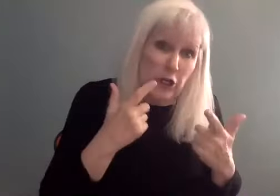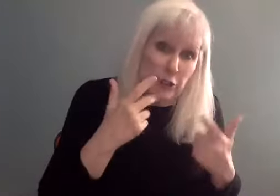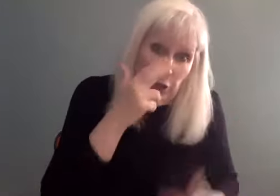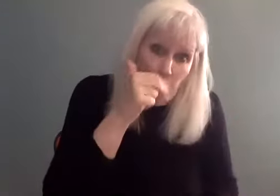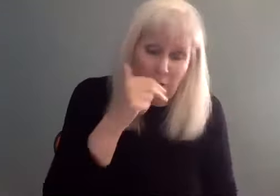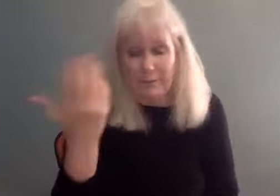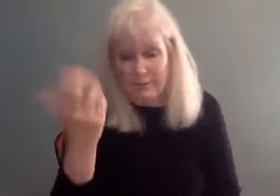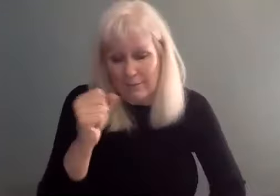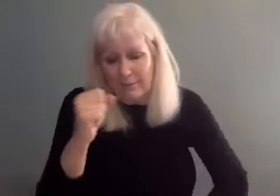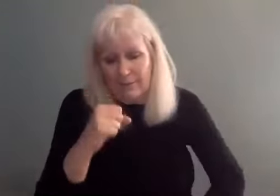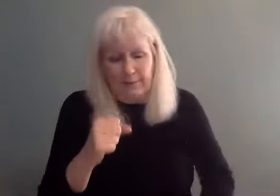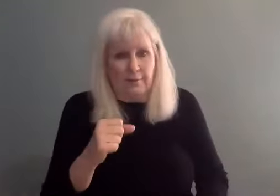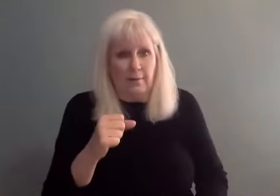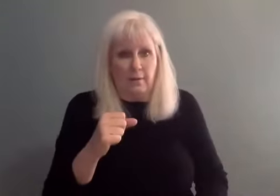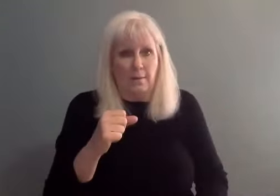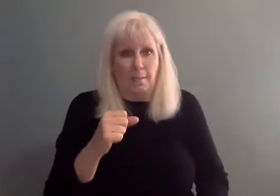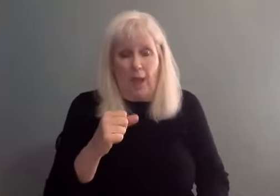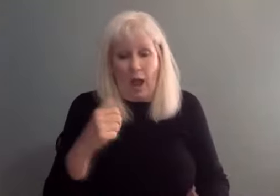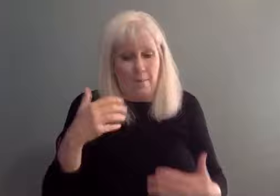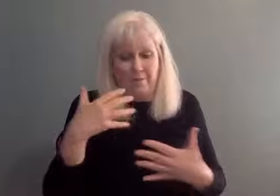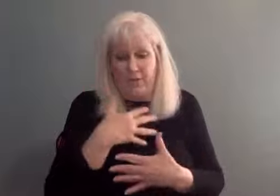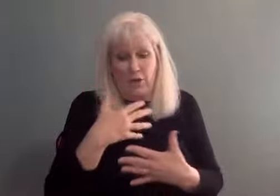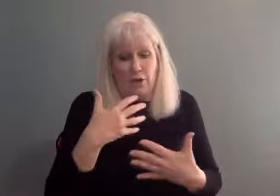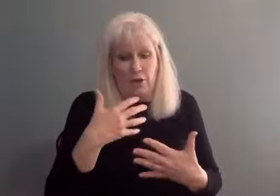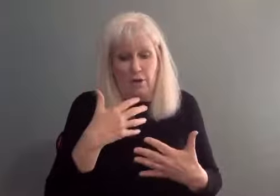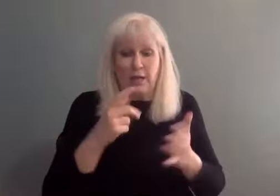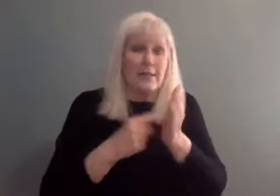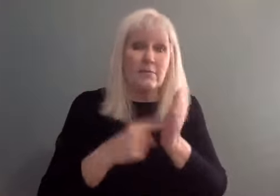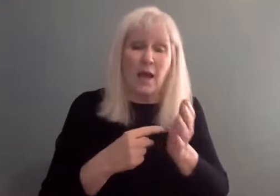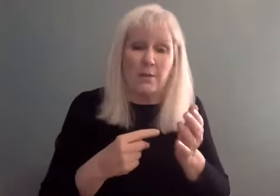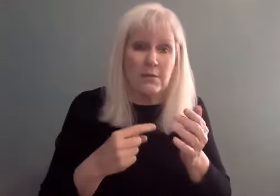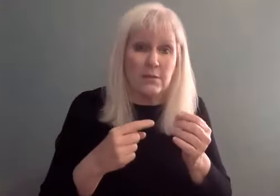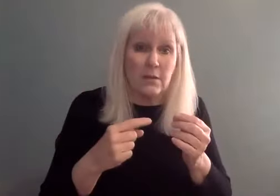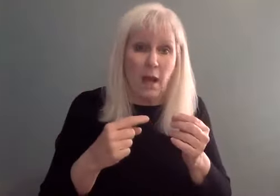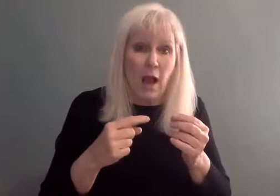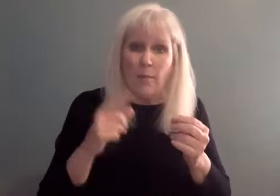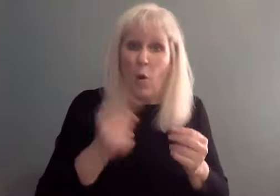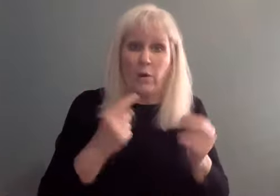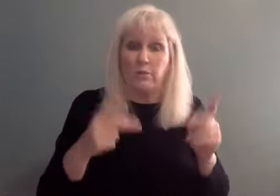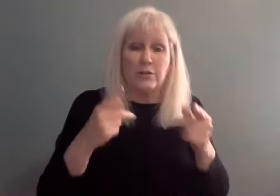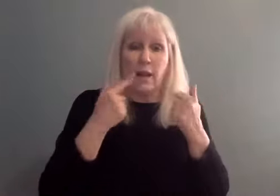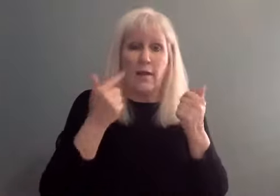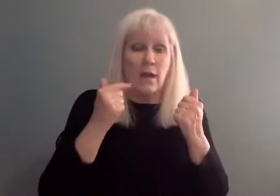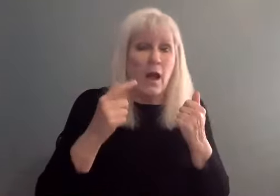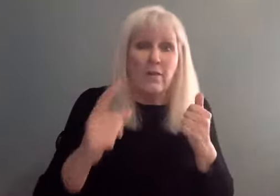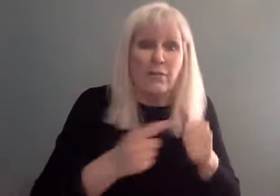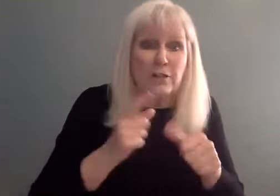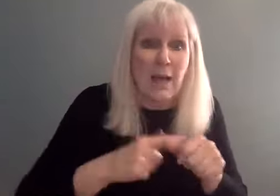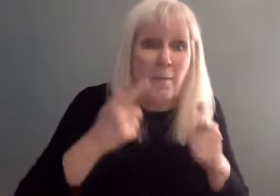maybe before you, a lot of times, maybe I'm the only one laughing. My first time I ever laughed was because of a dead dog story, and it just hit me funny and I